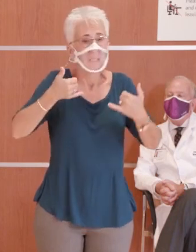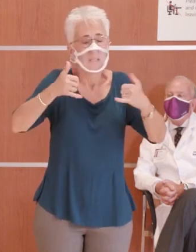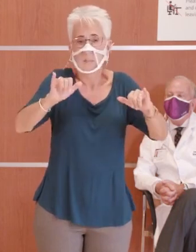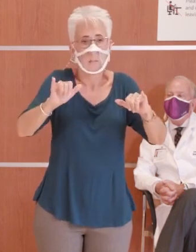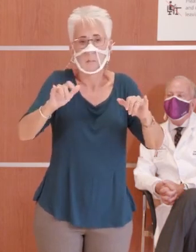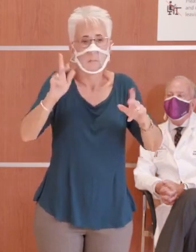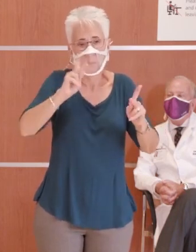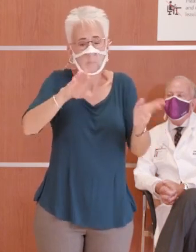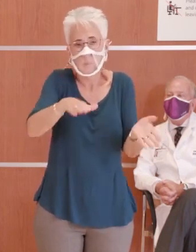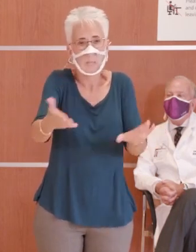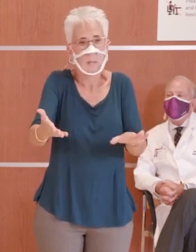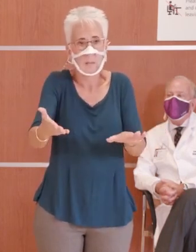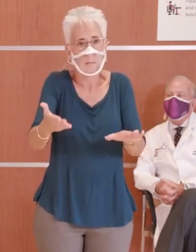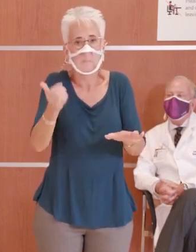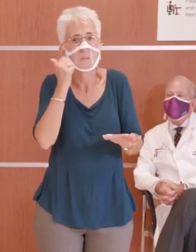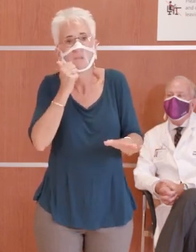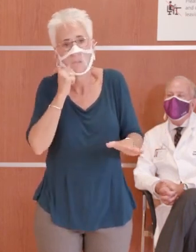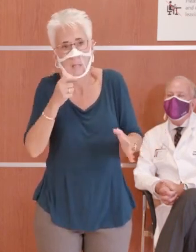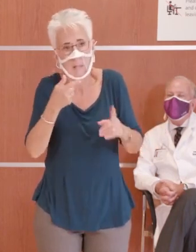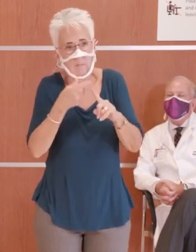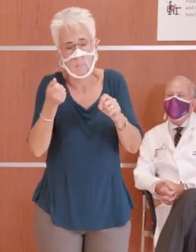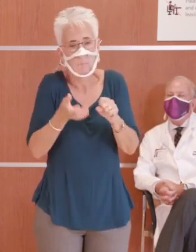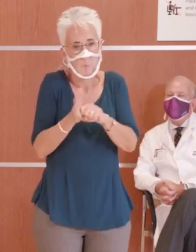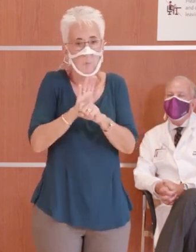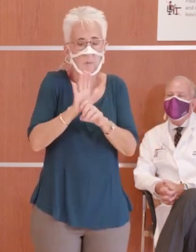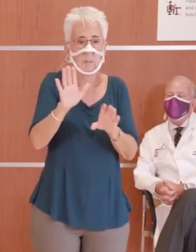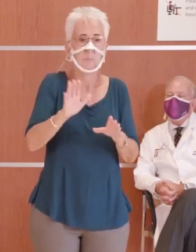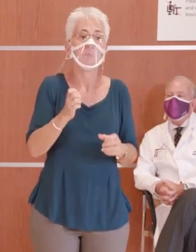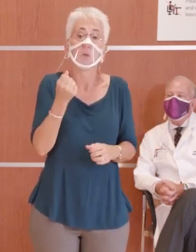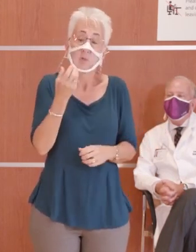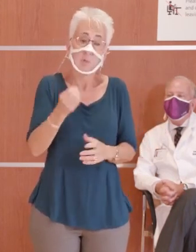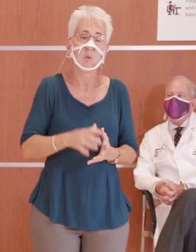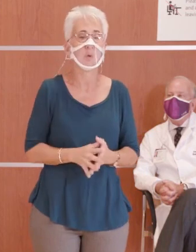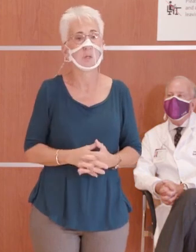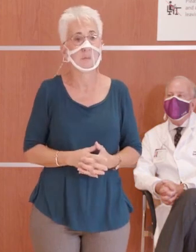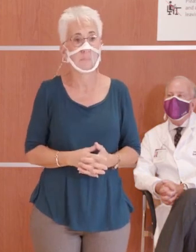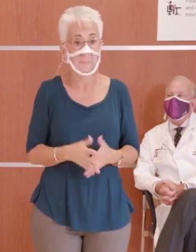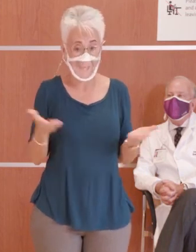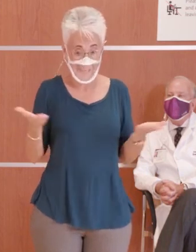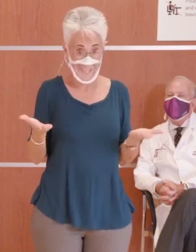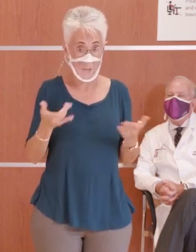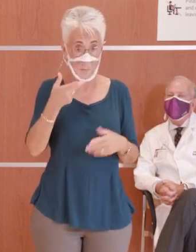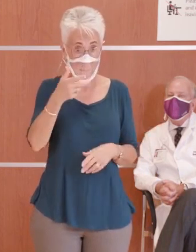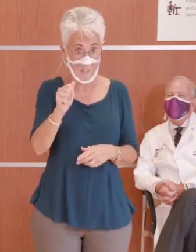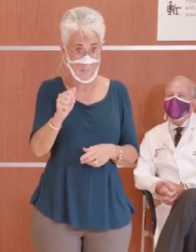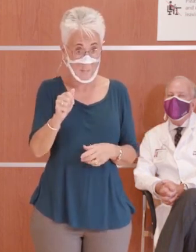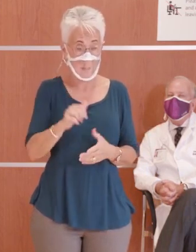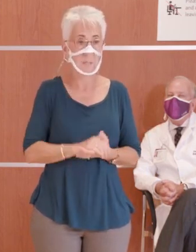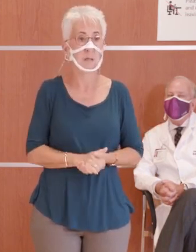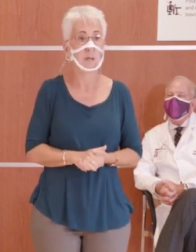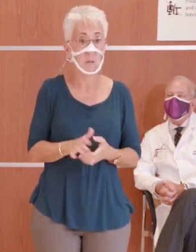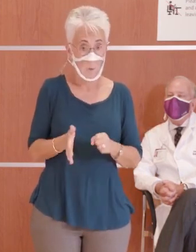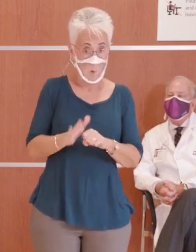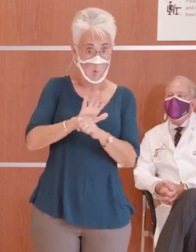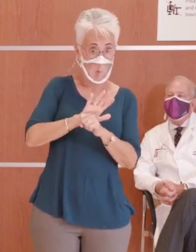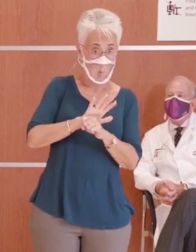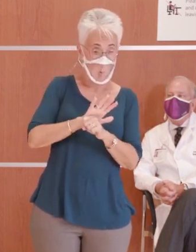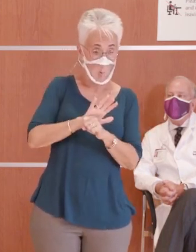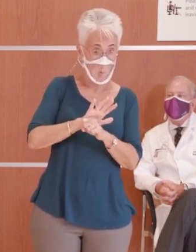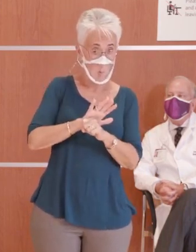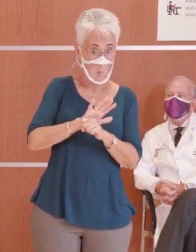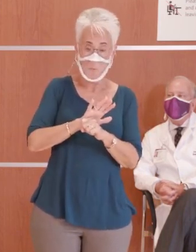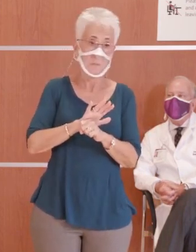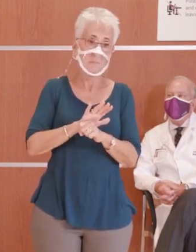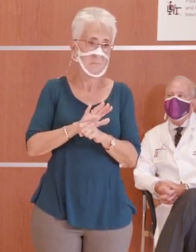every day. So for all intents and purposes, here in Pennsylvania, the COVID-19